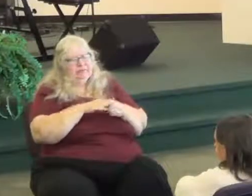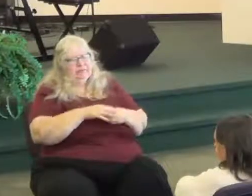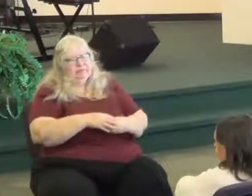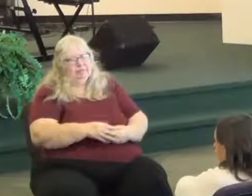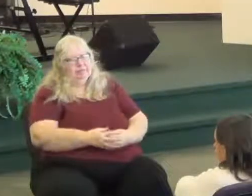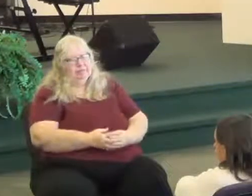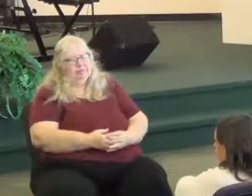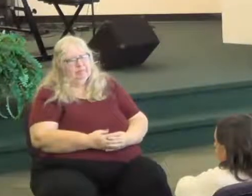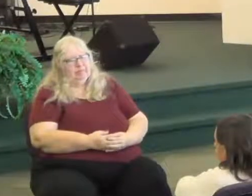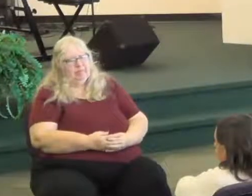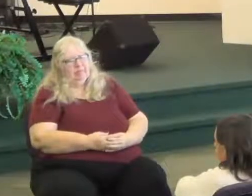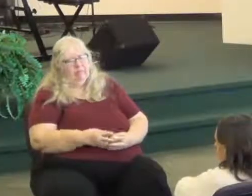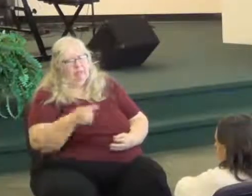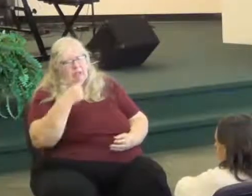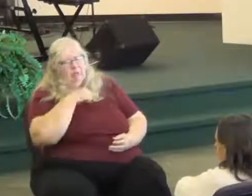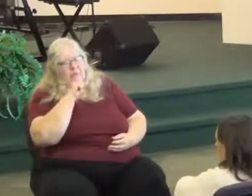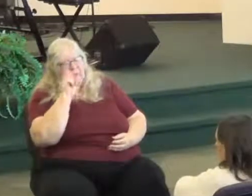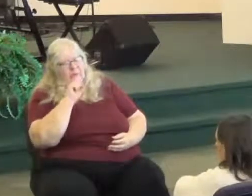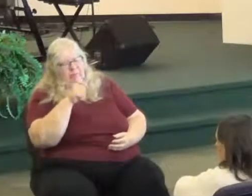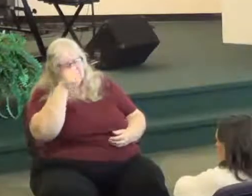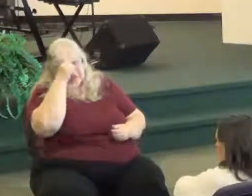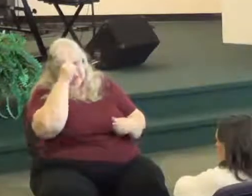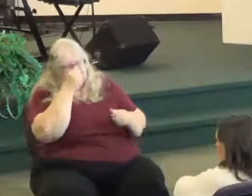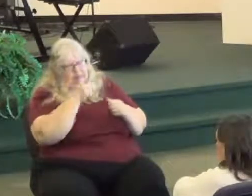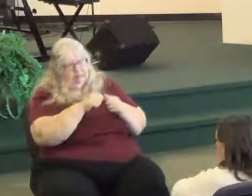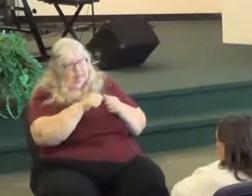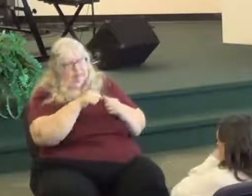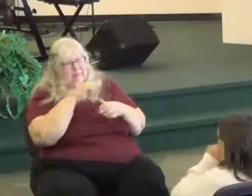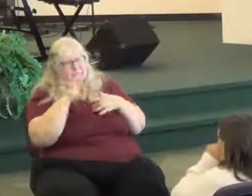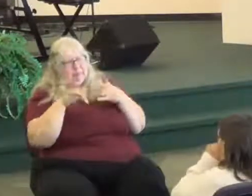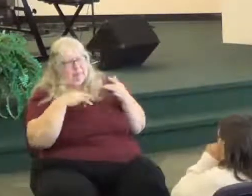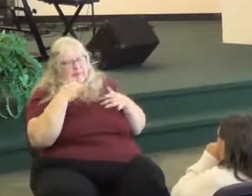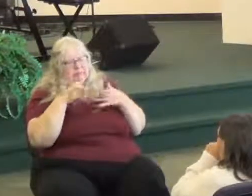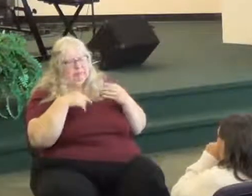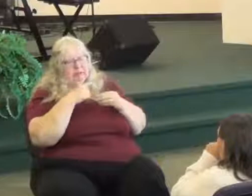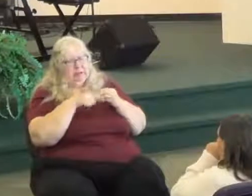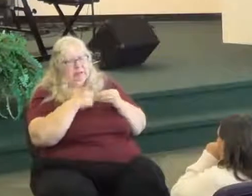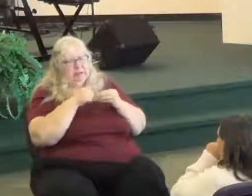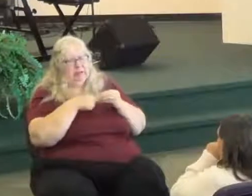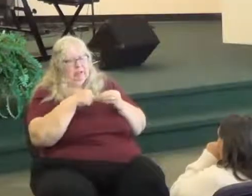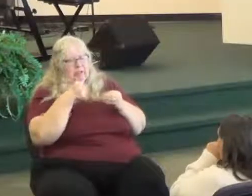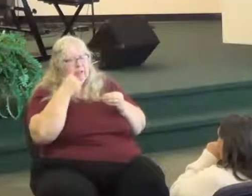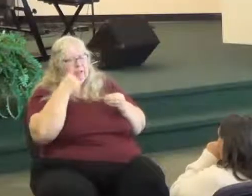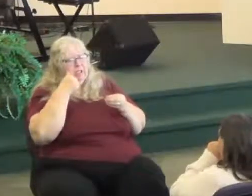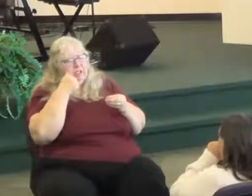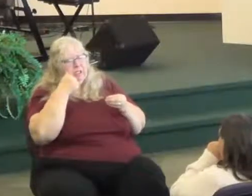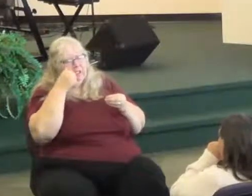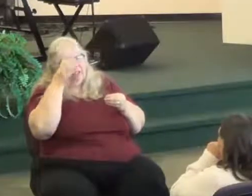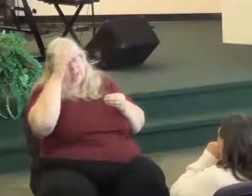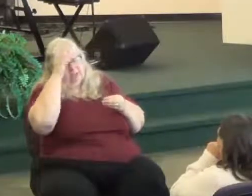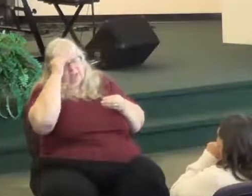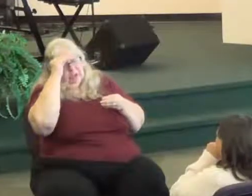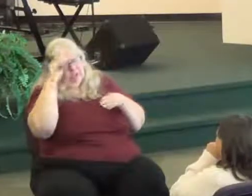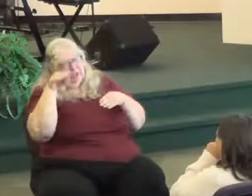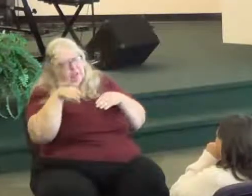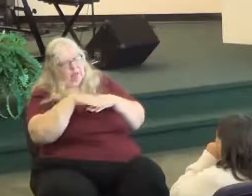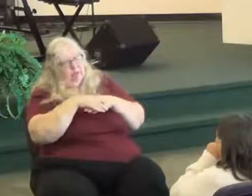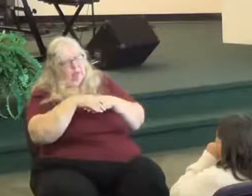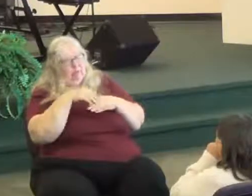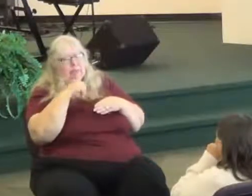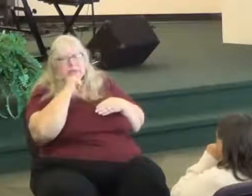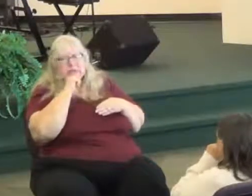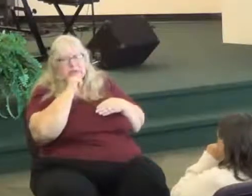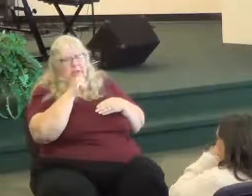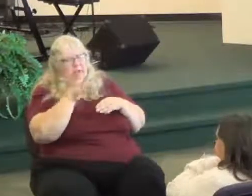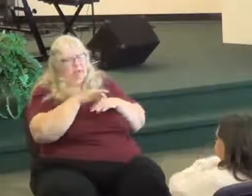We've got to remember to be excited about the groom not the ring, not the